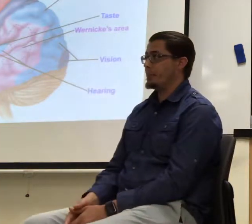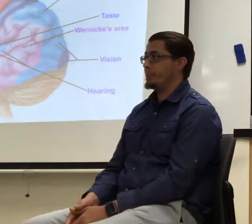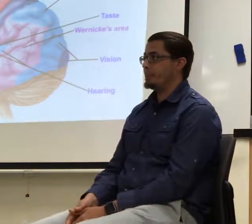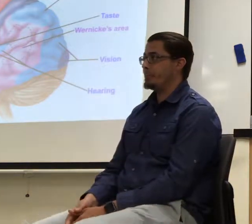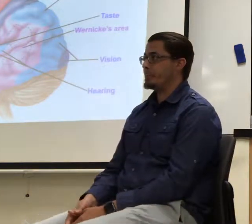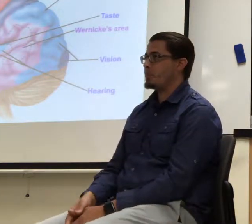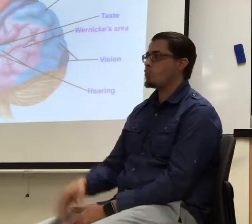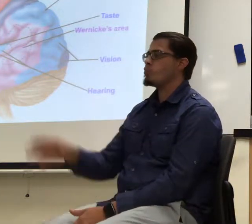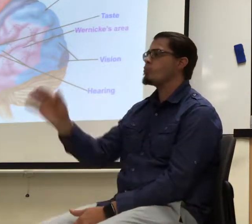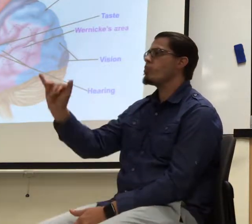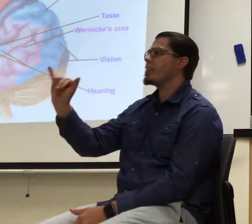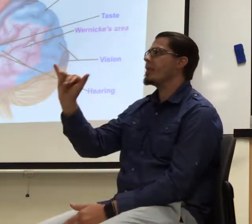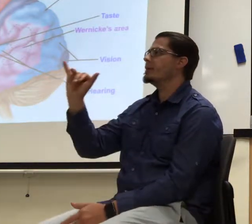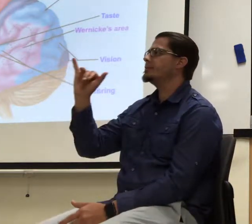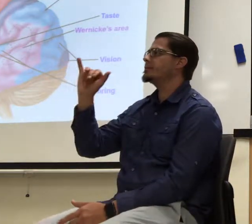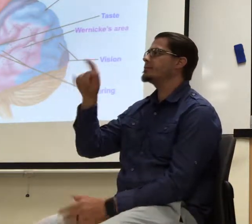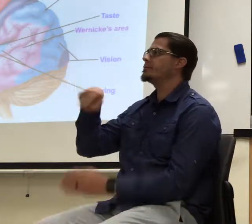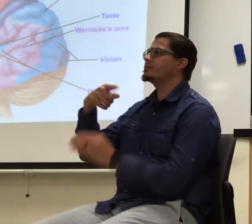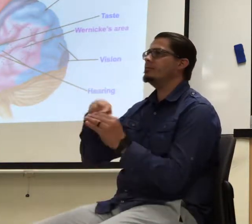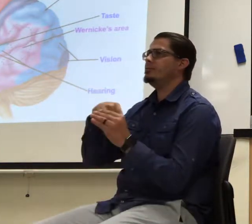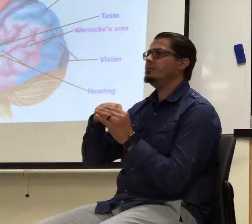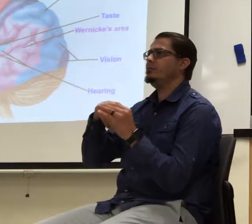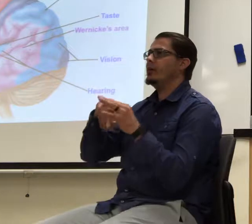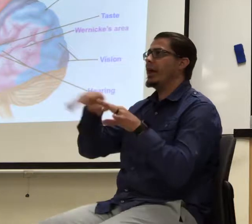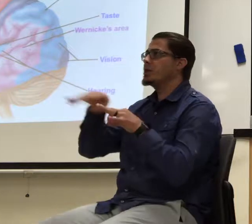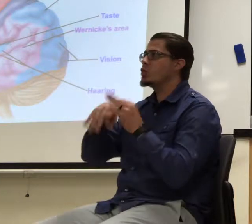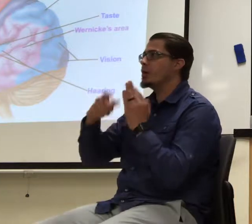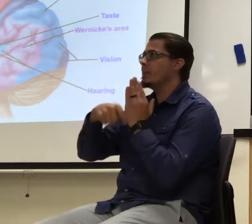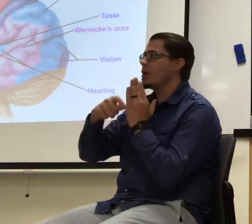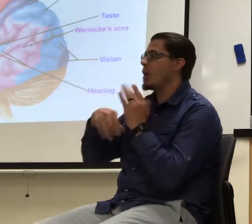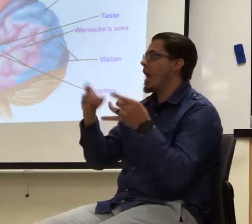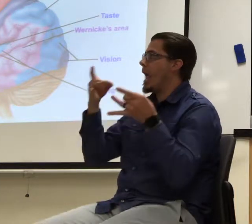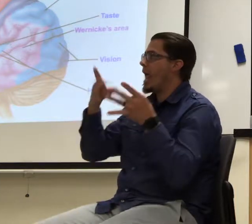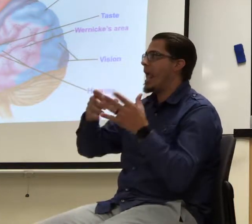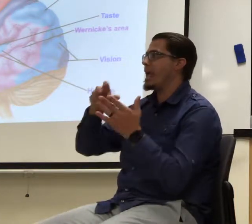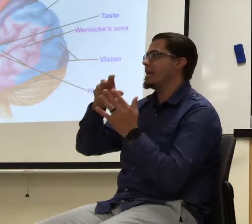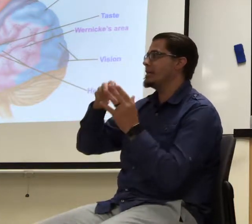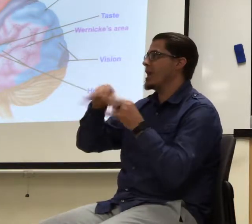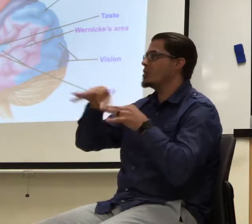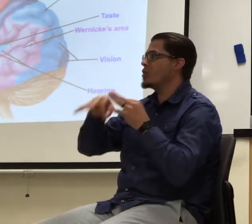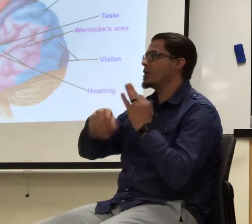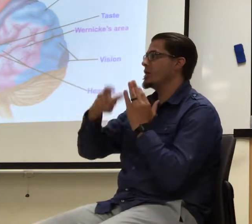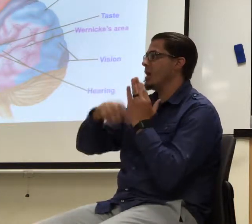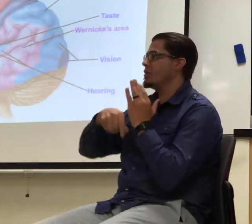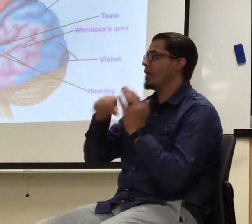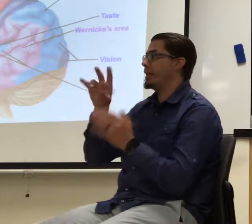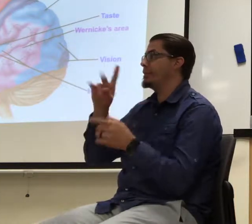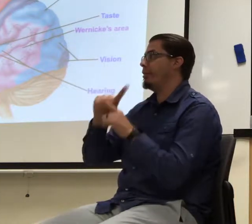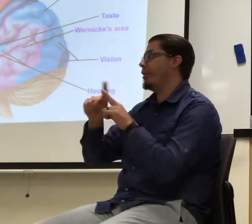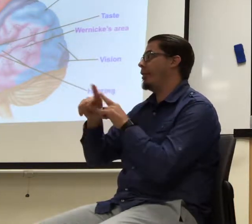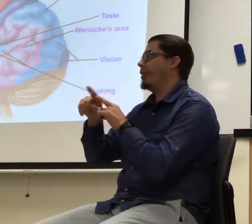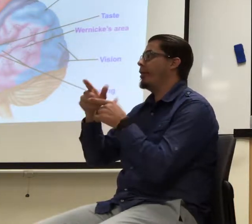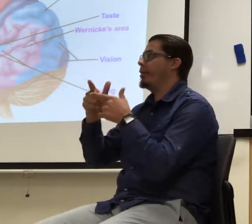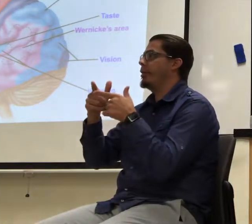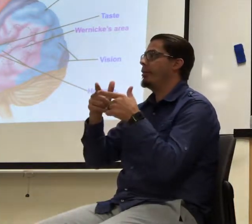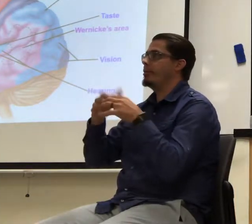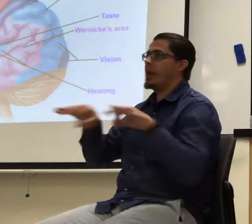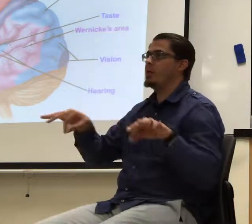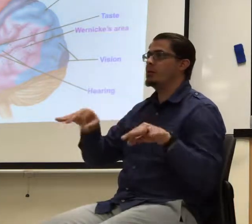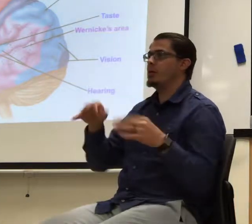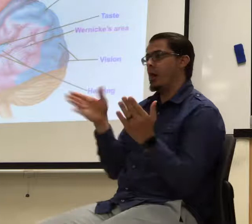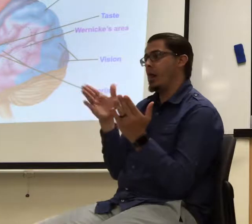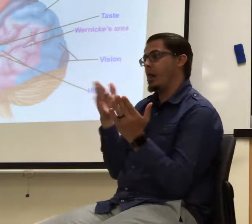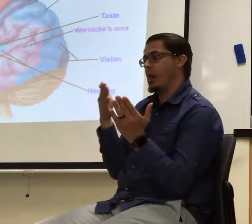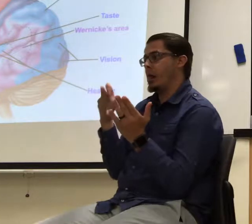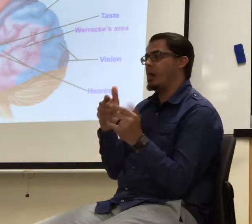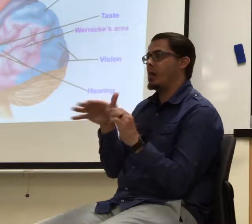You know, like when you get an instruction manual, I hate instruction manuals. It comes in 7 languages, and I keep just flipping till I find